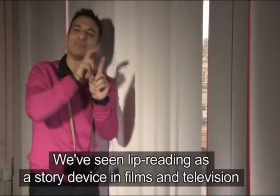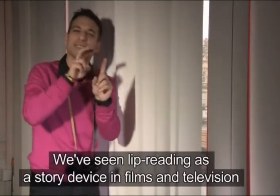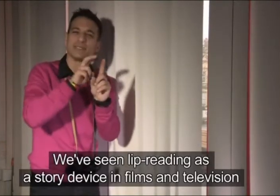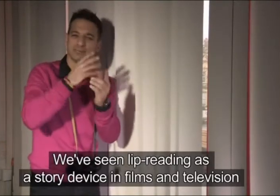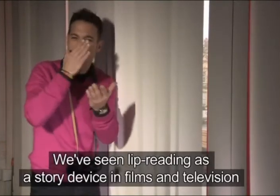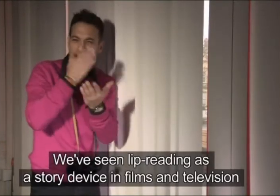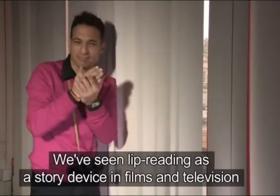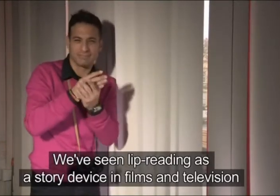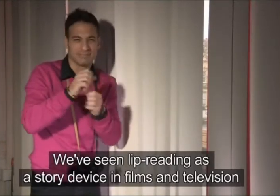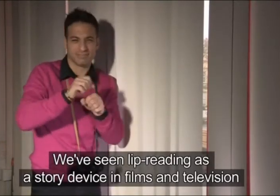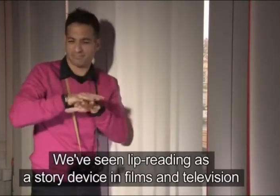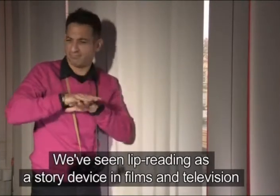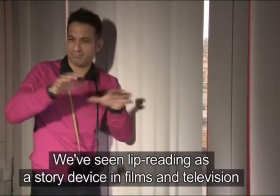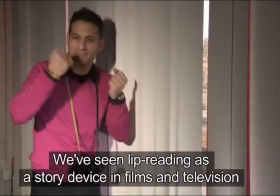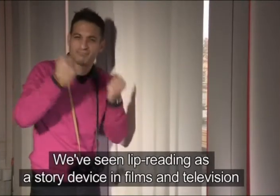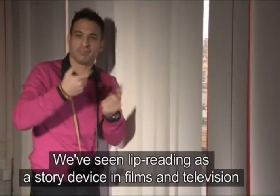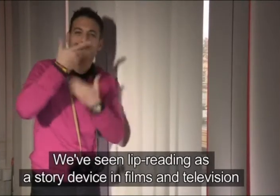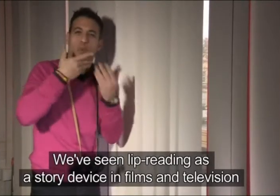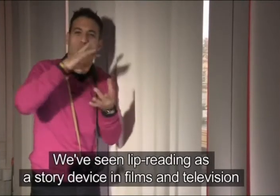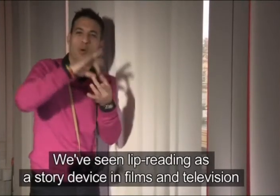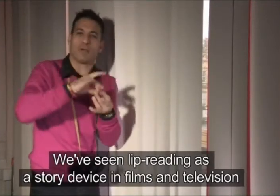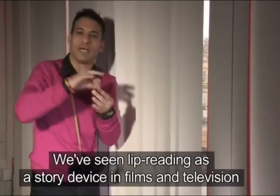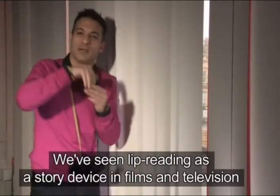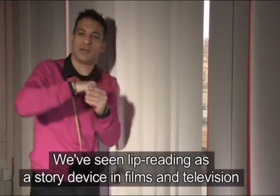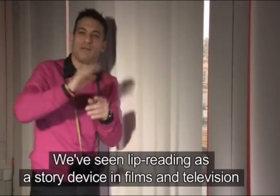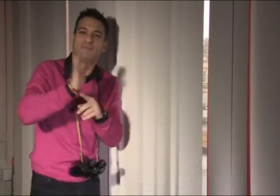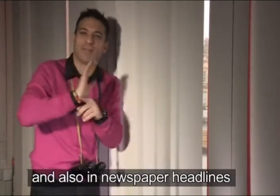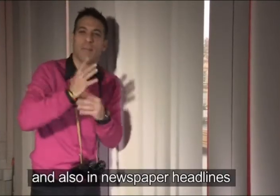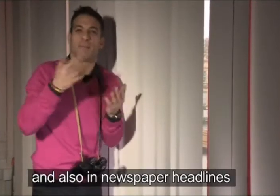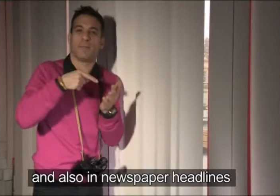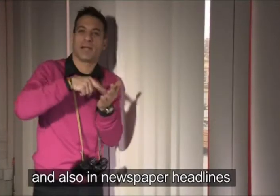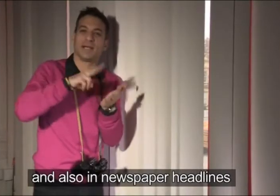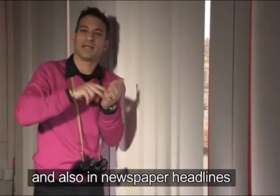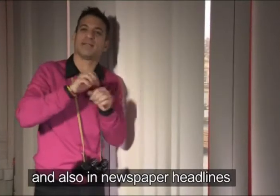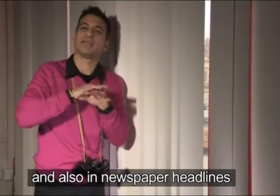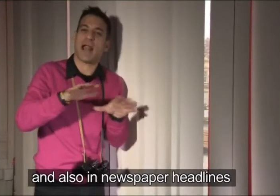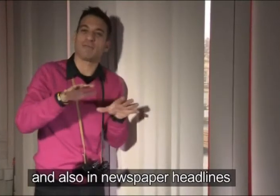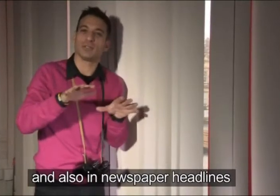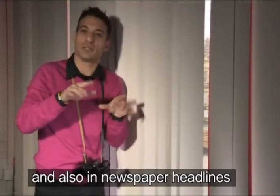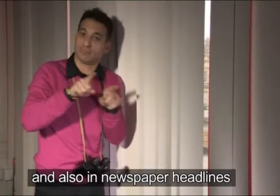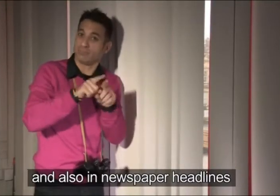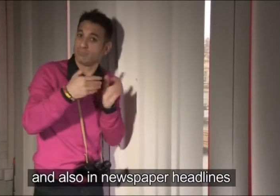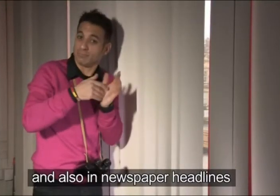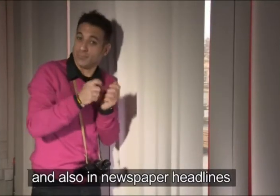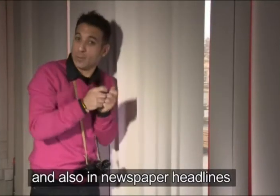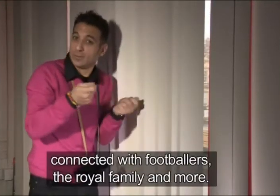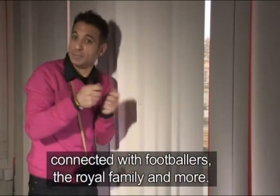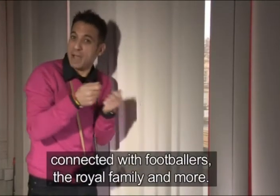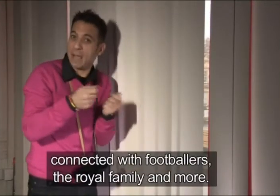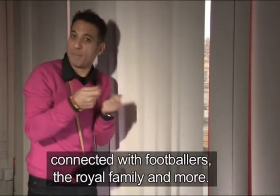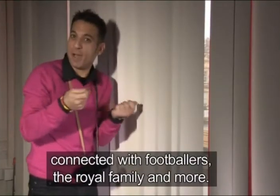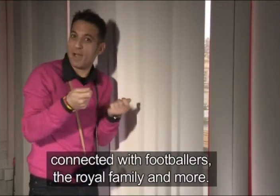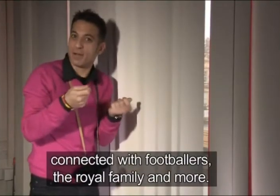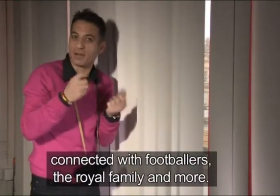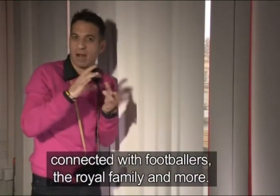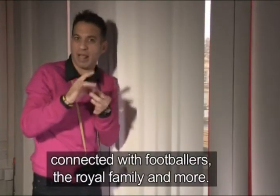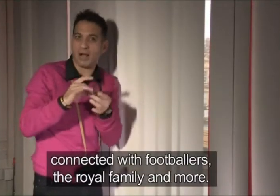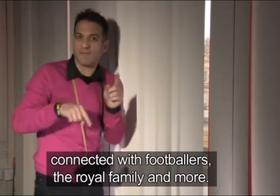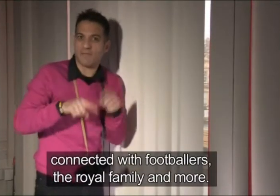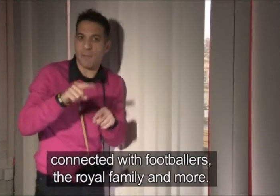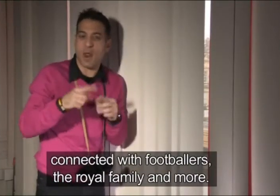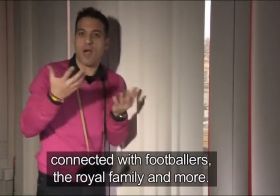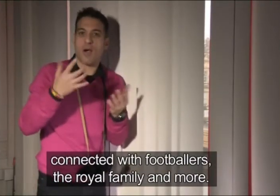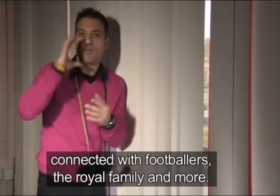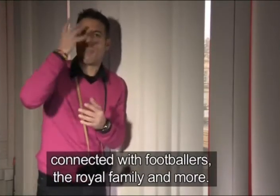We've seen lip reading as a story device in films and television, and also in newspaper headlines connected with